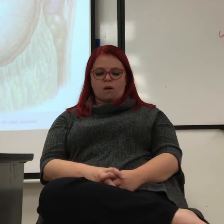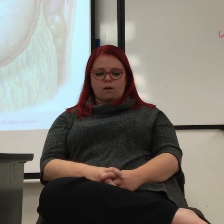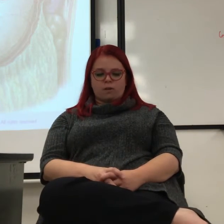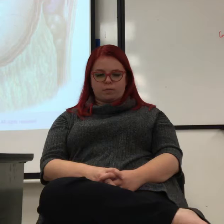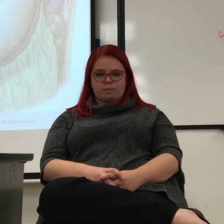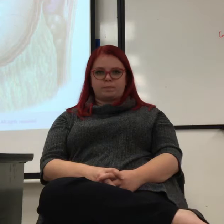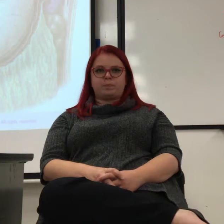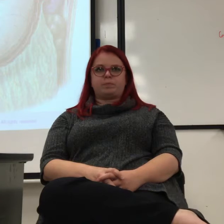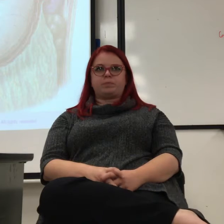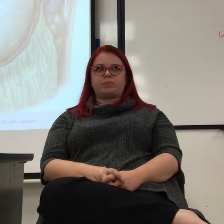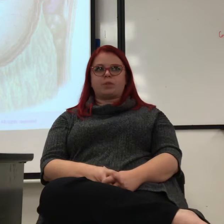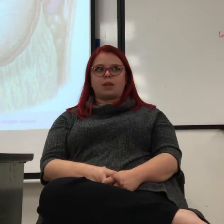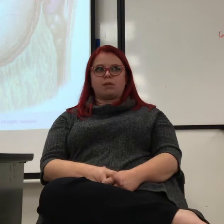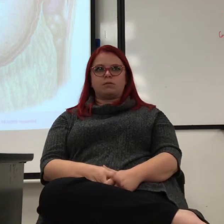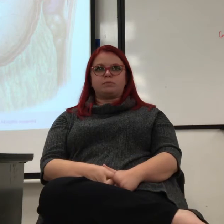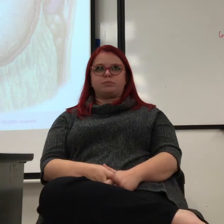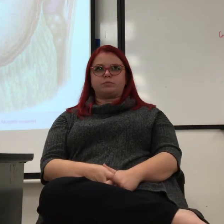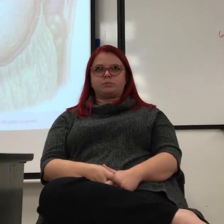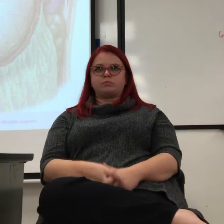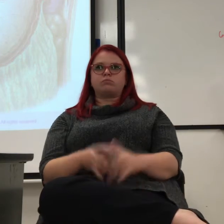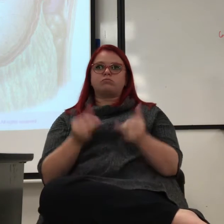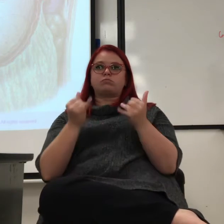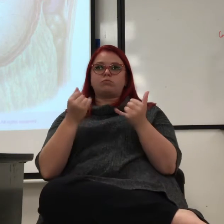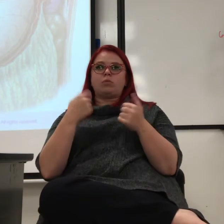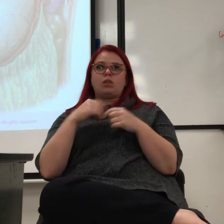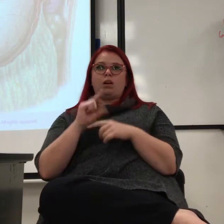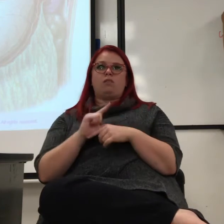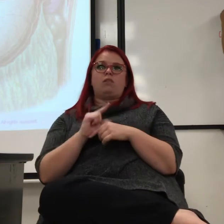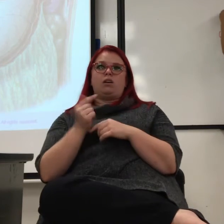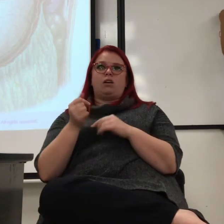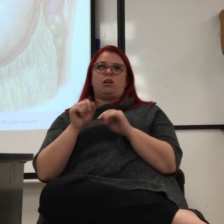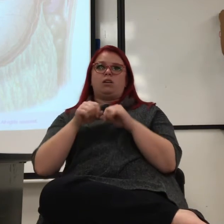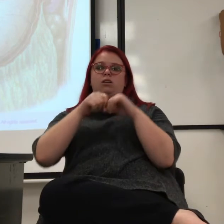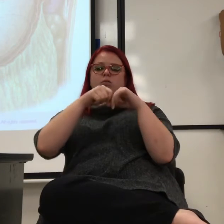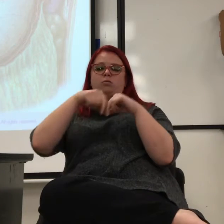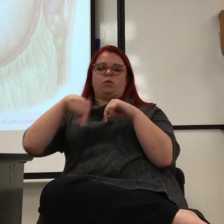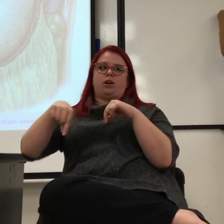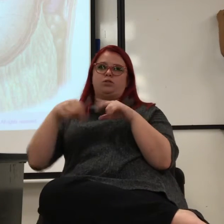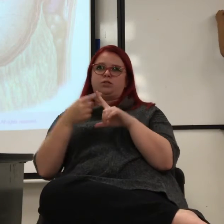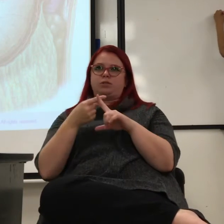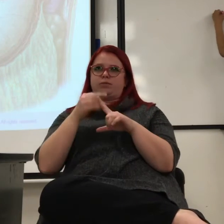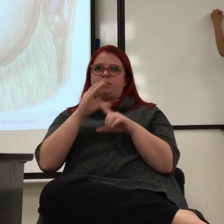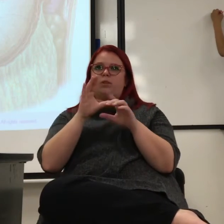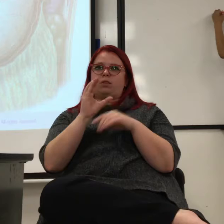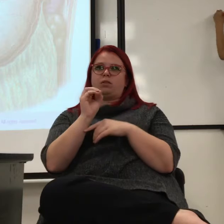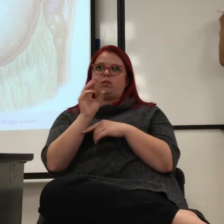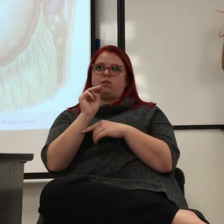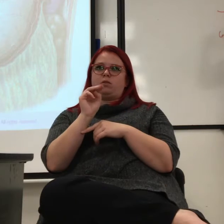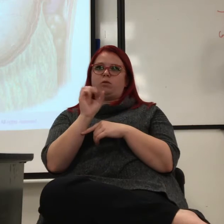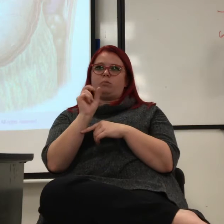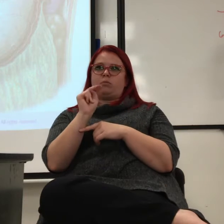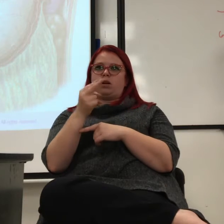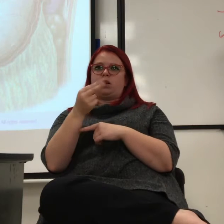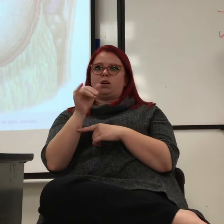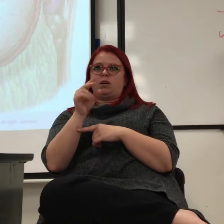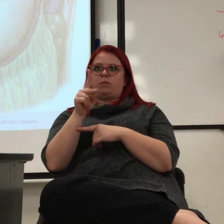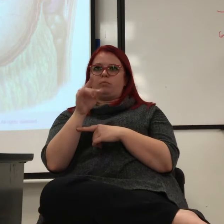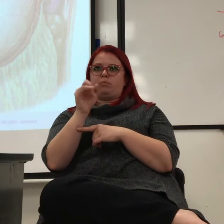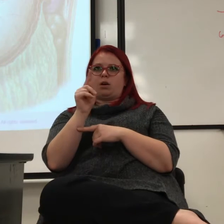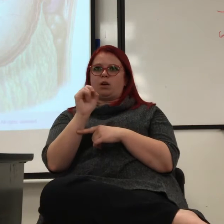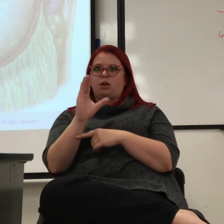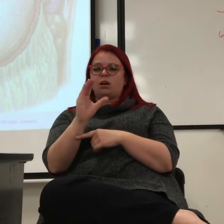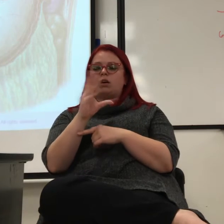Gastroduodenal artery. Okay. Now, there's another branch that comes off common hepatic, number 5, and it's going to